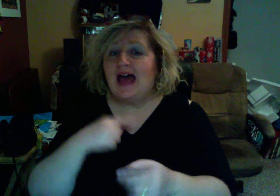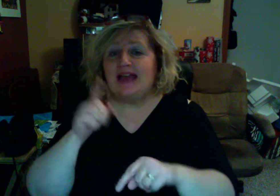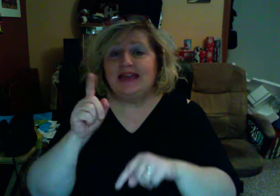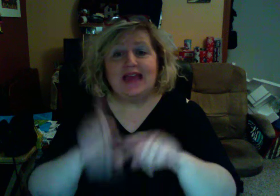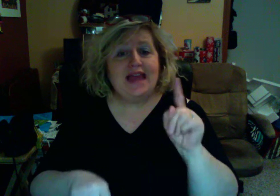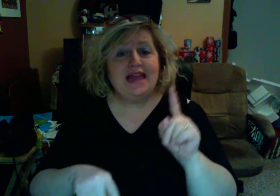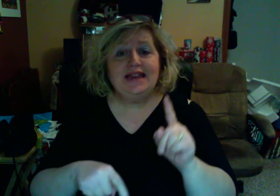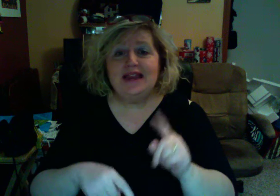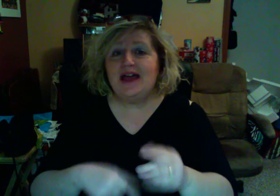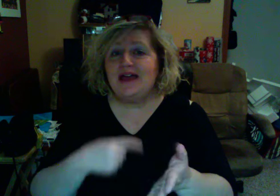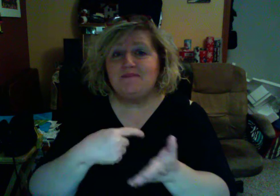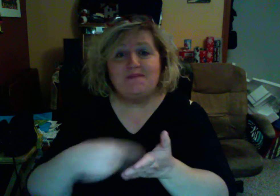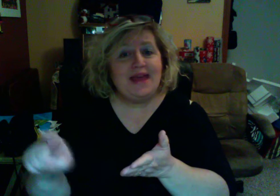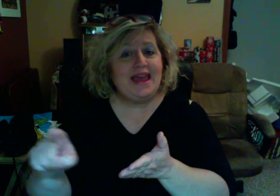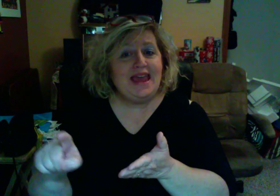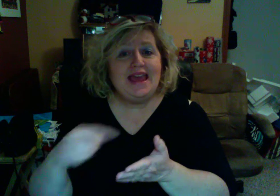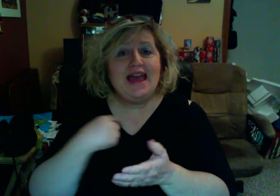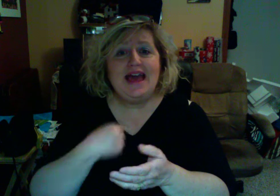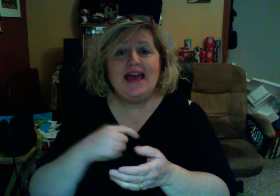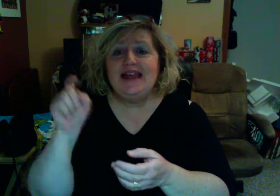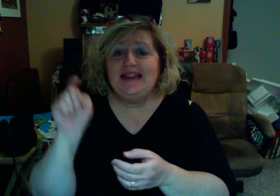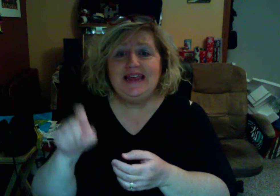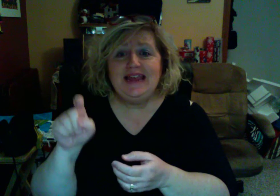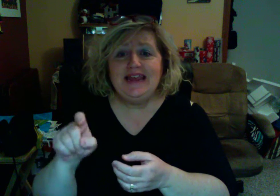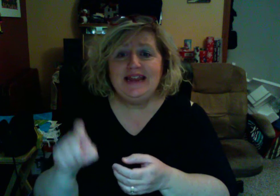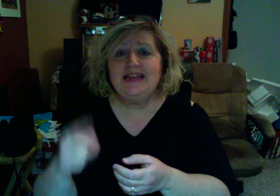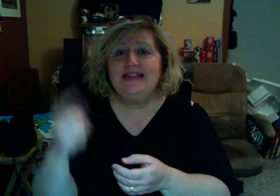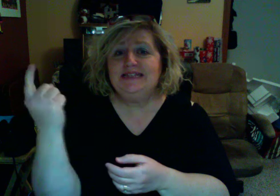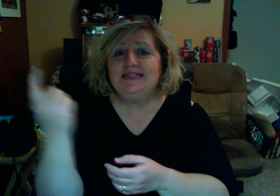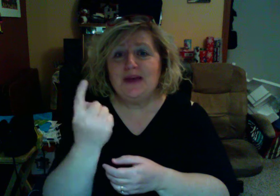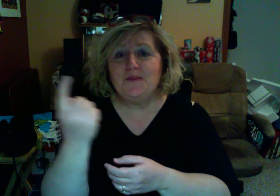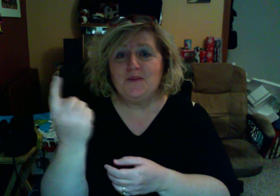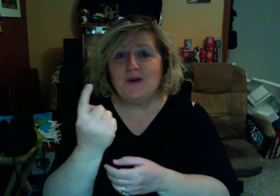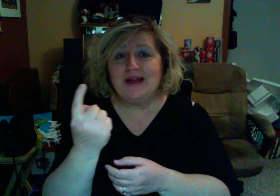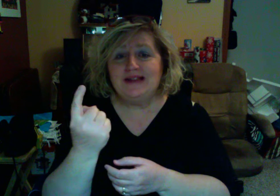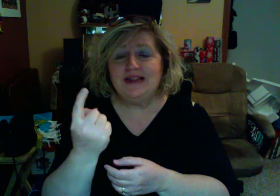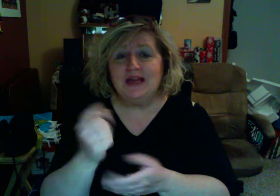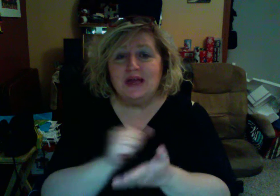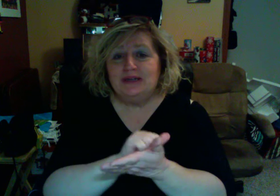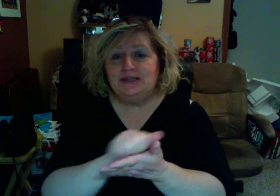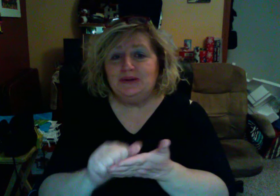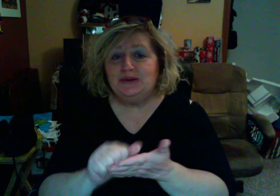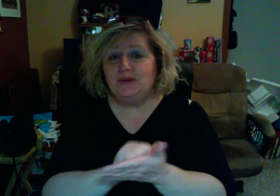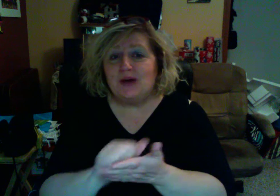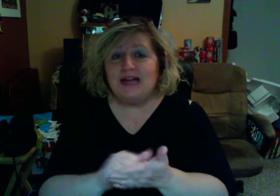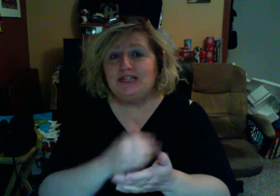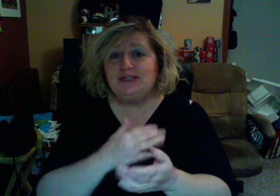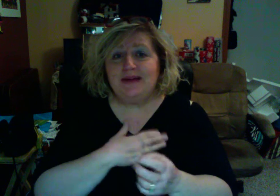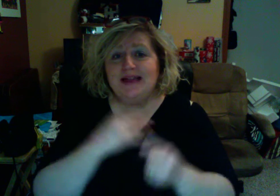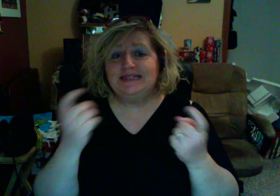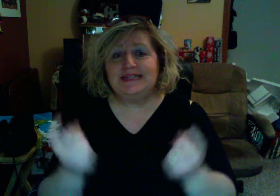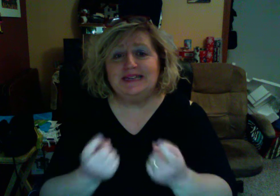I cannot pay. I needed someone to wash my